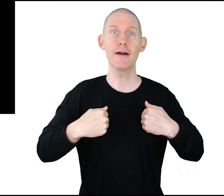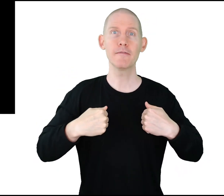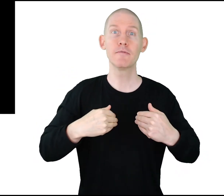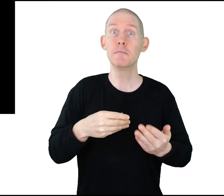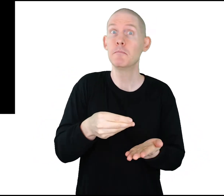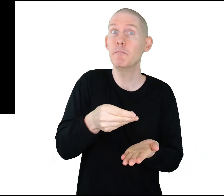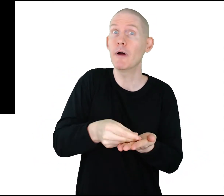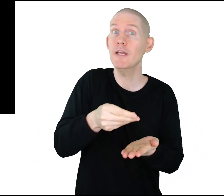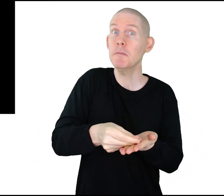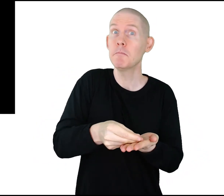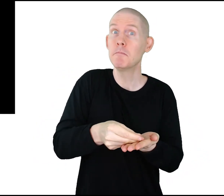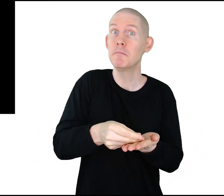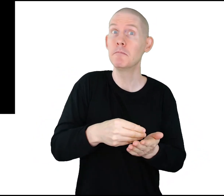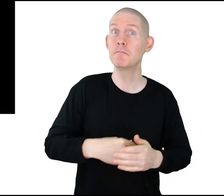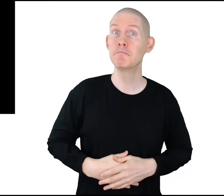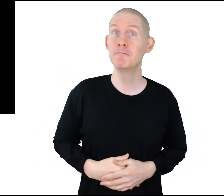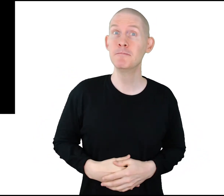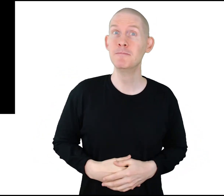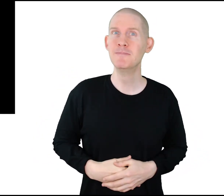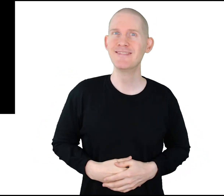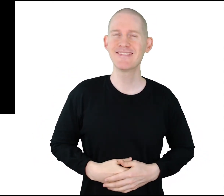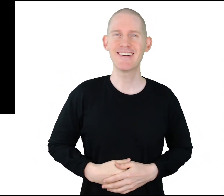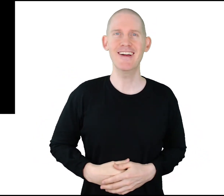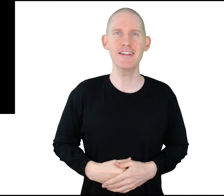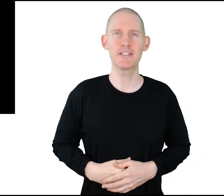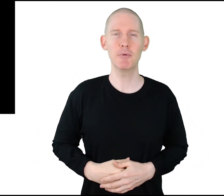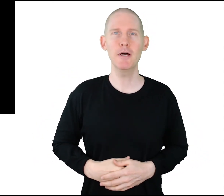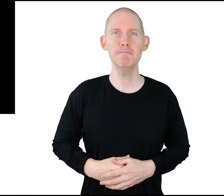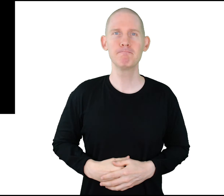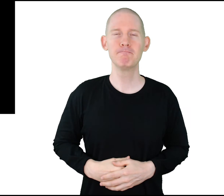have money. All right, let's speed up.